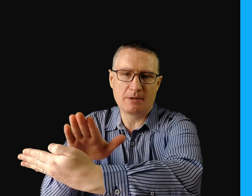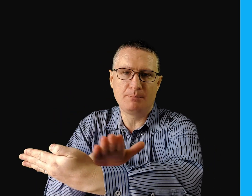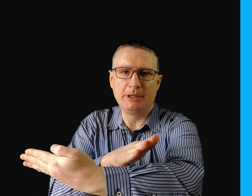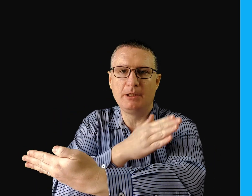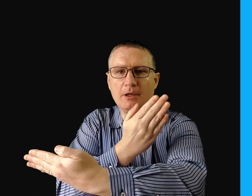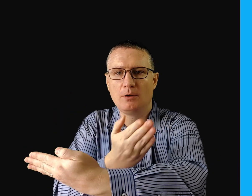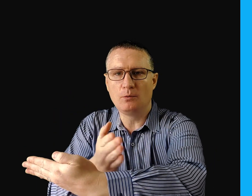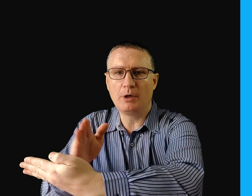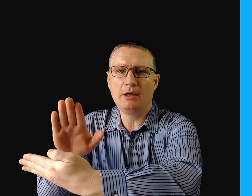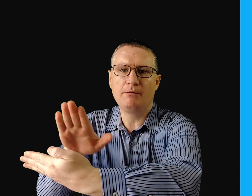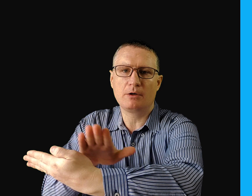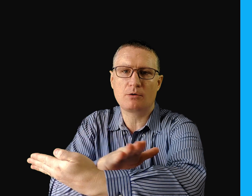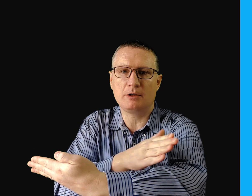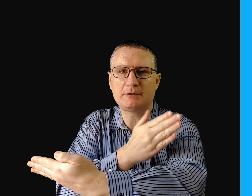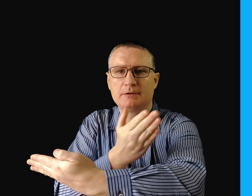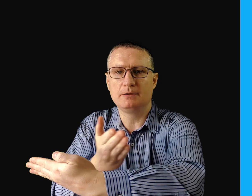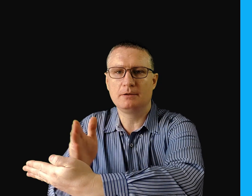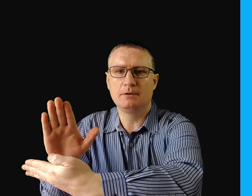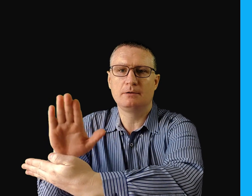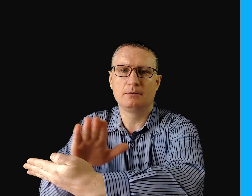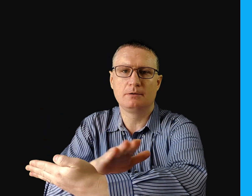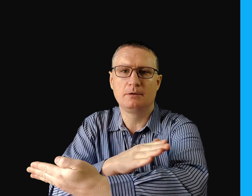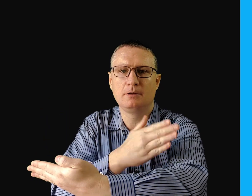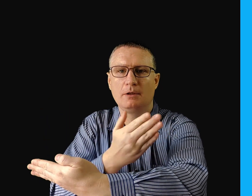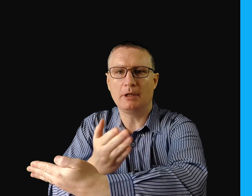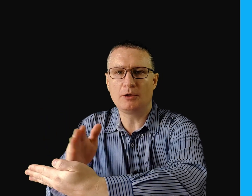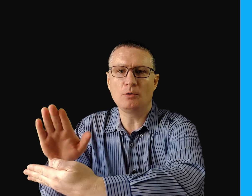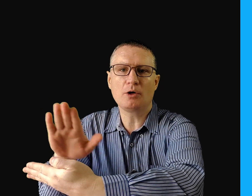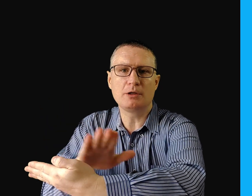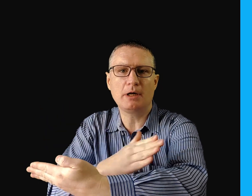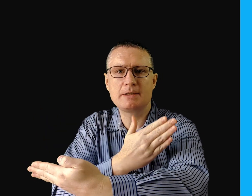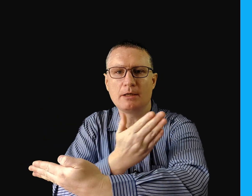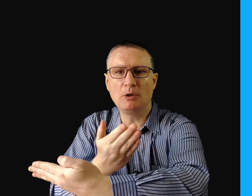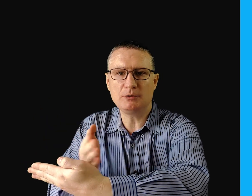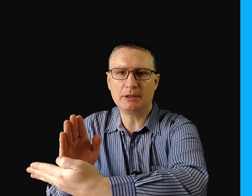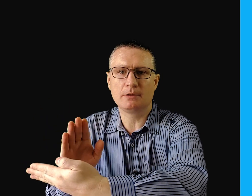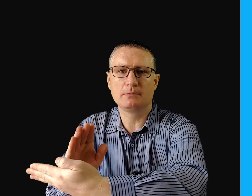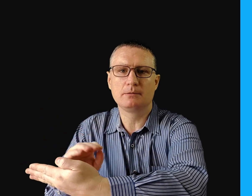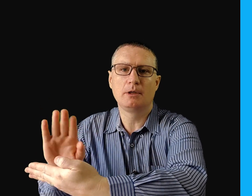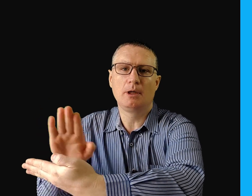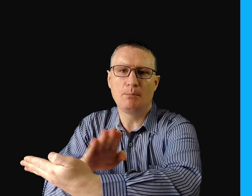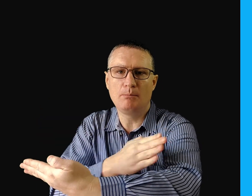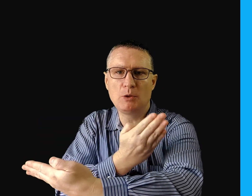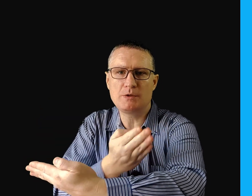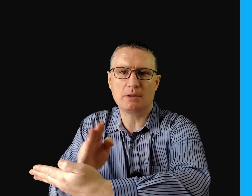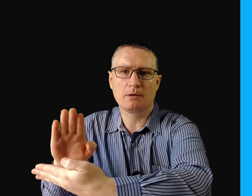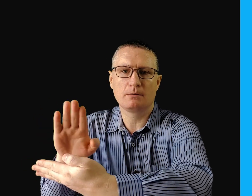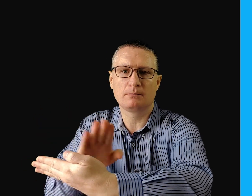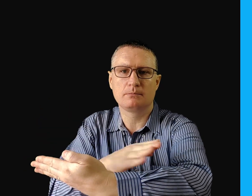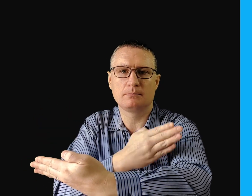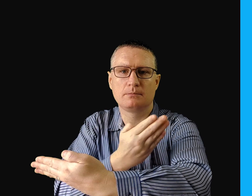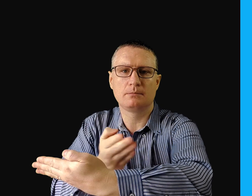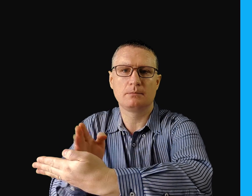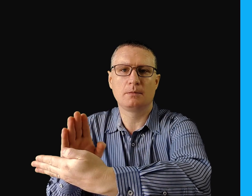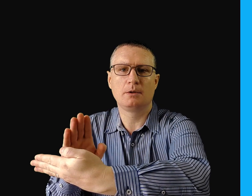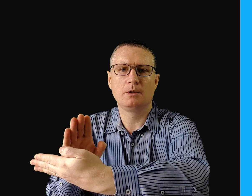and you simply wave it across like you are conducting music. Music.